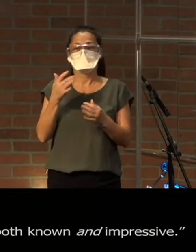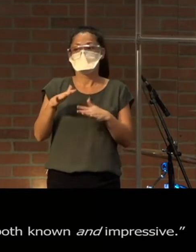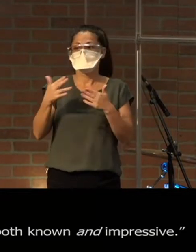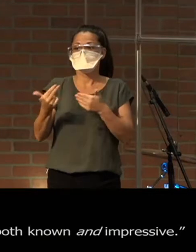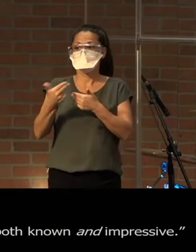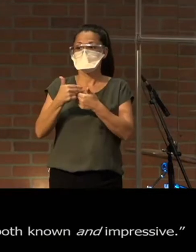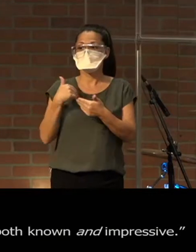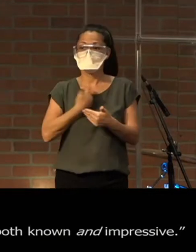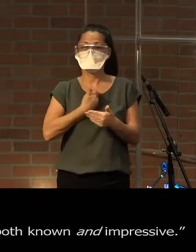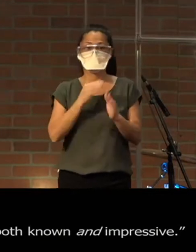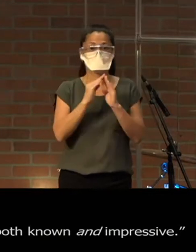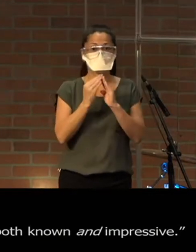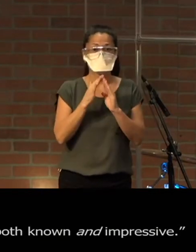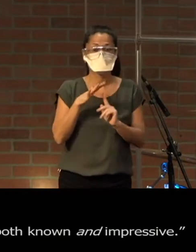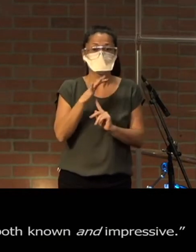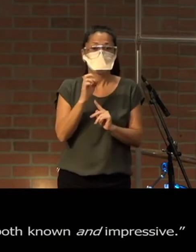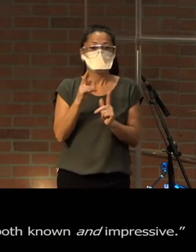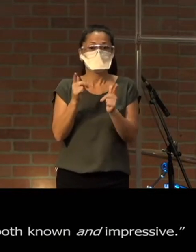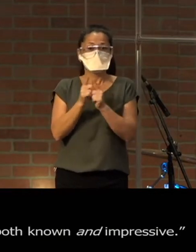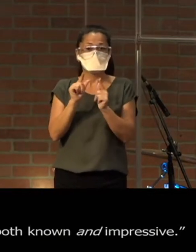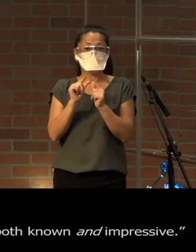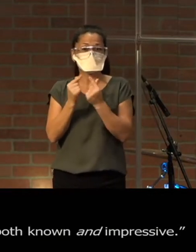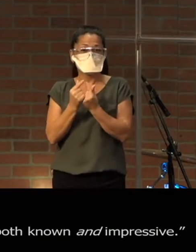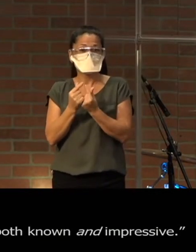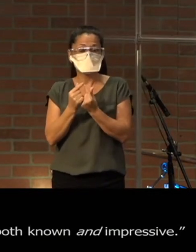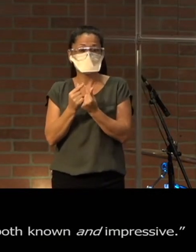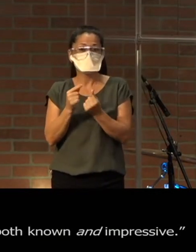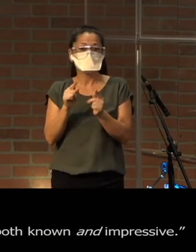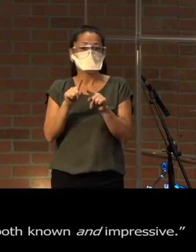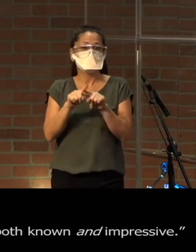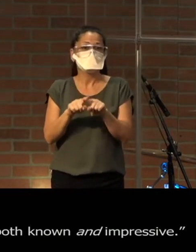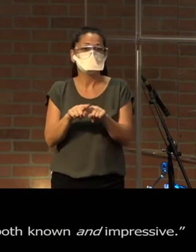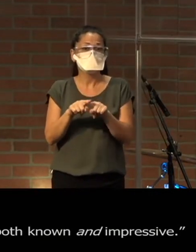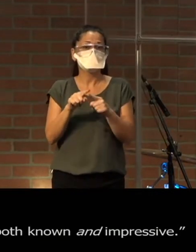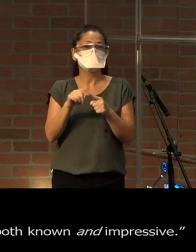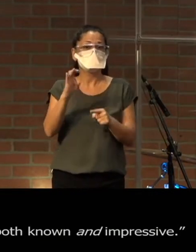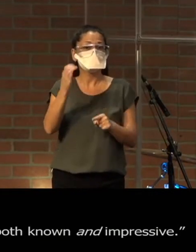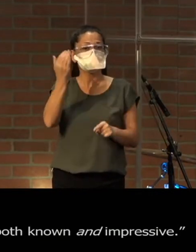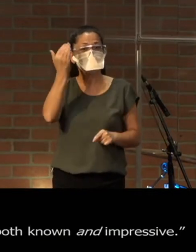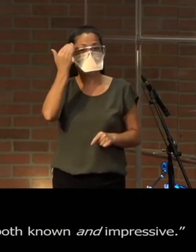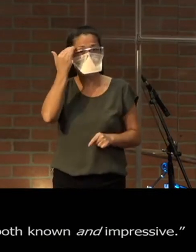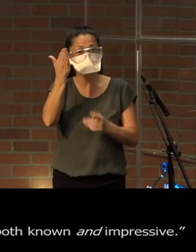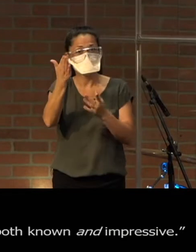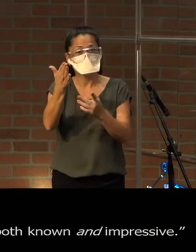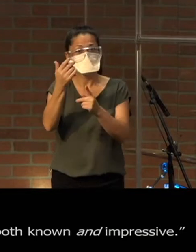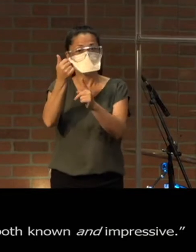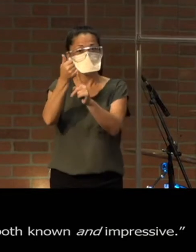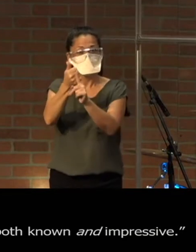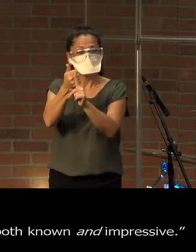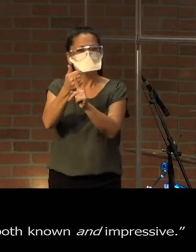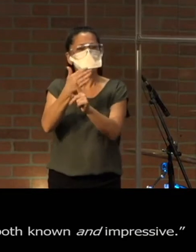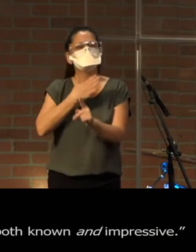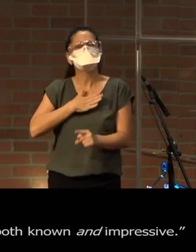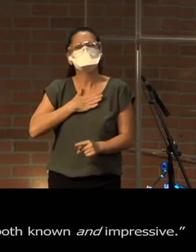about joining a small group is based on being known, please know that we are all there with